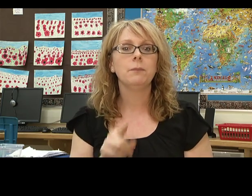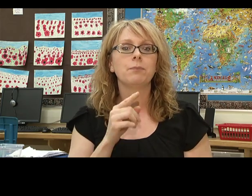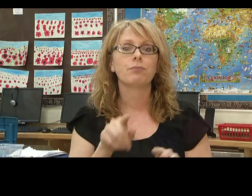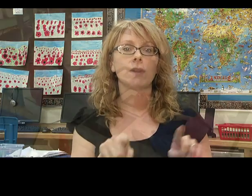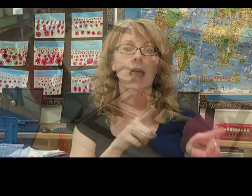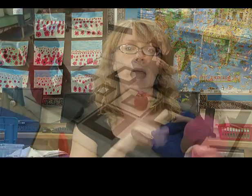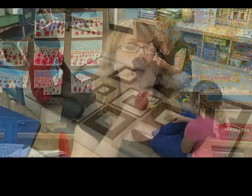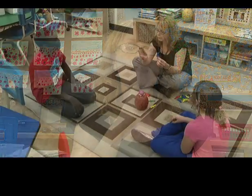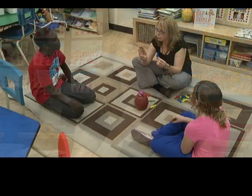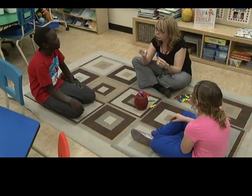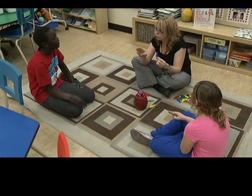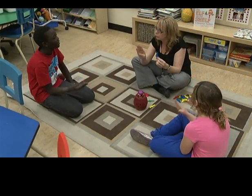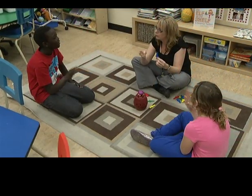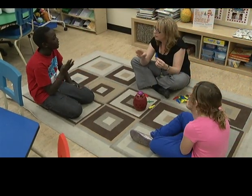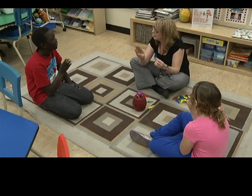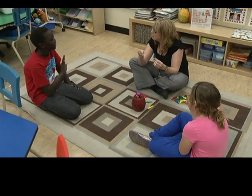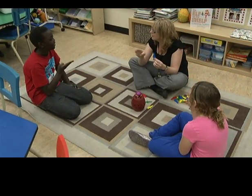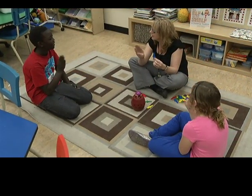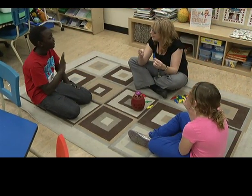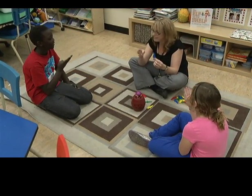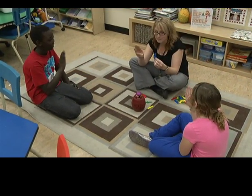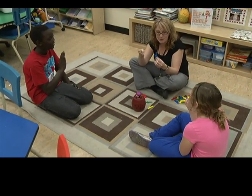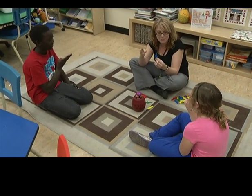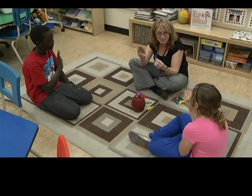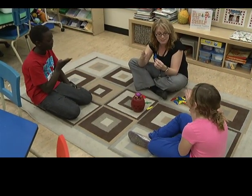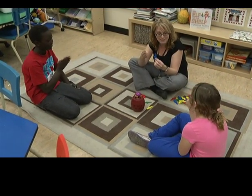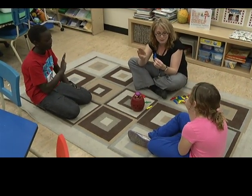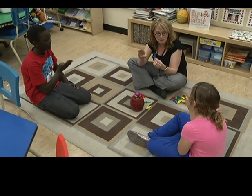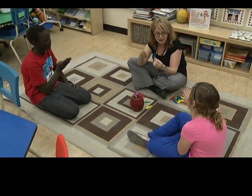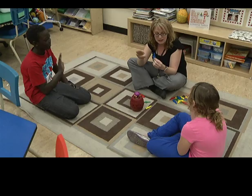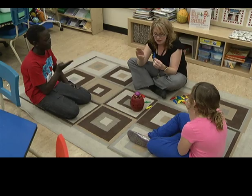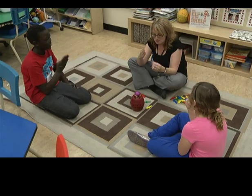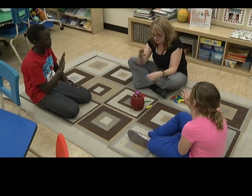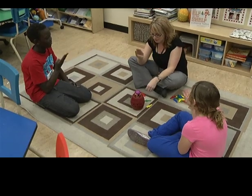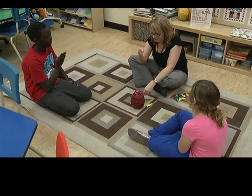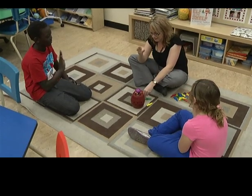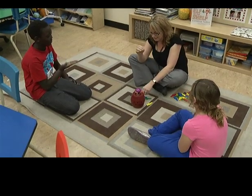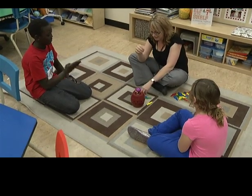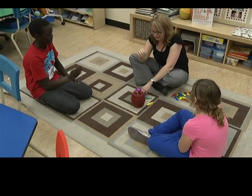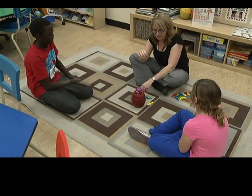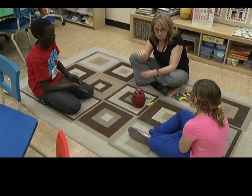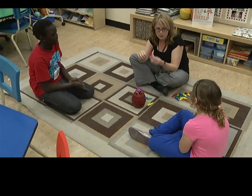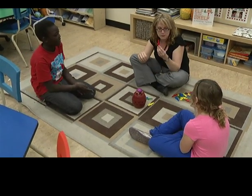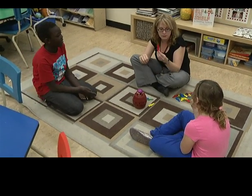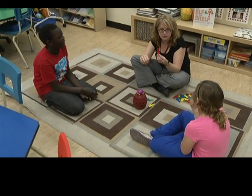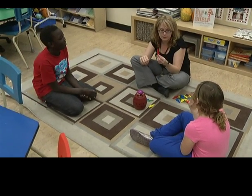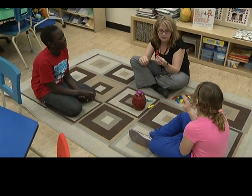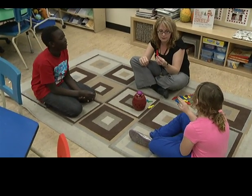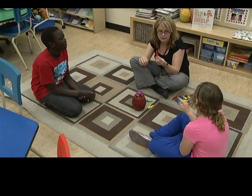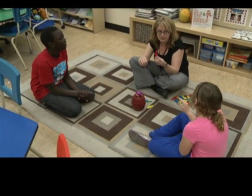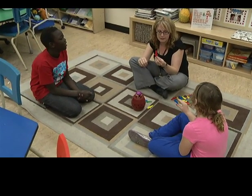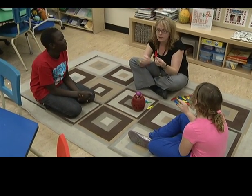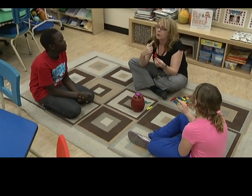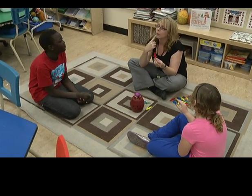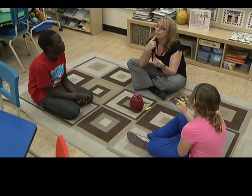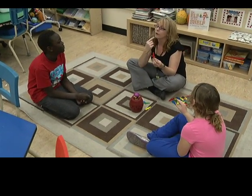as spoken language can be. So to provide and share information,